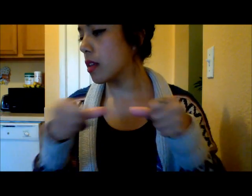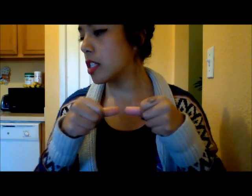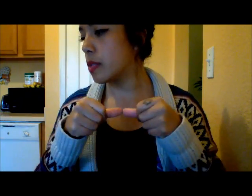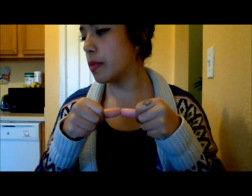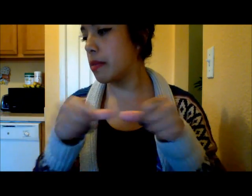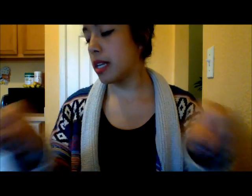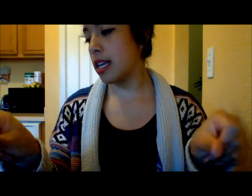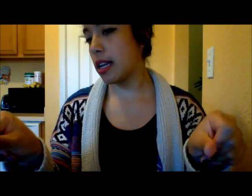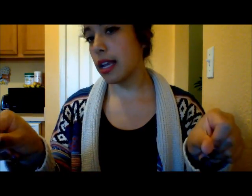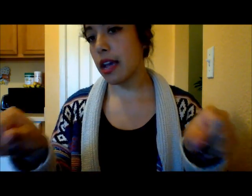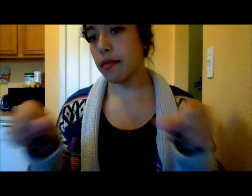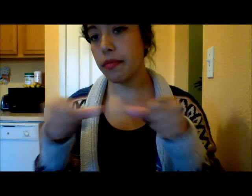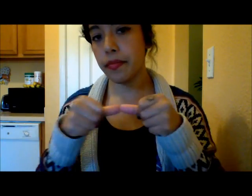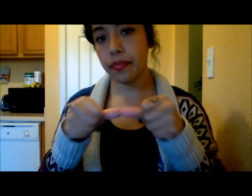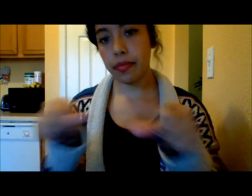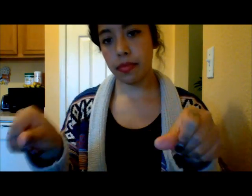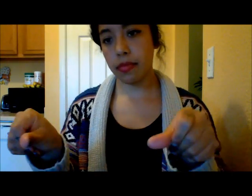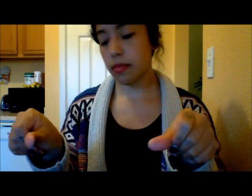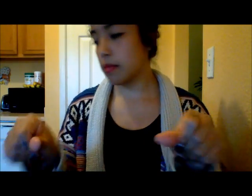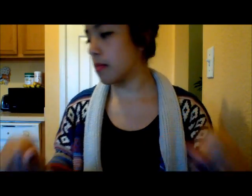To put money in an account.